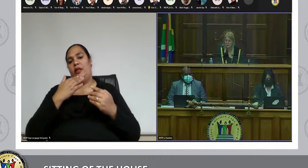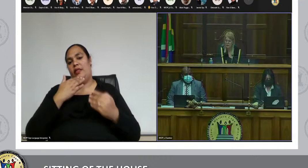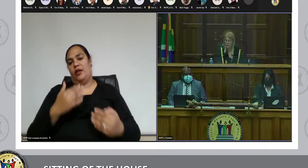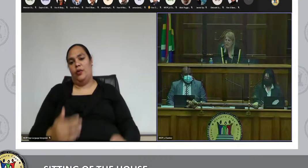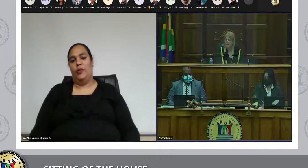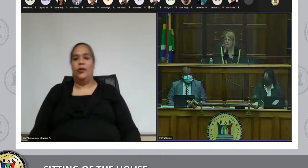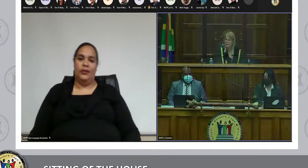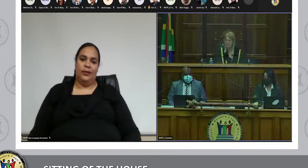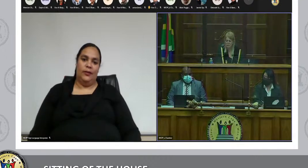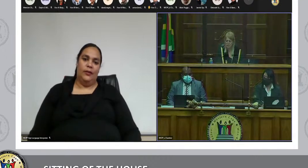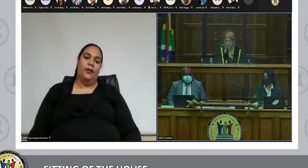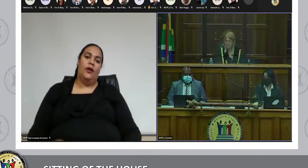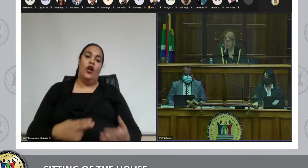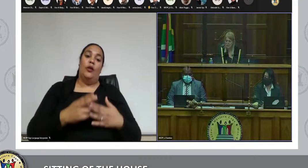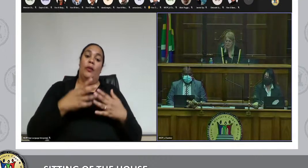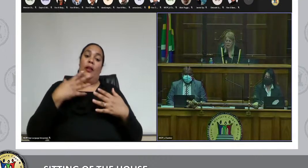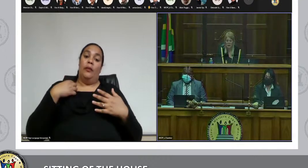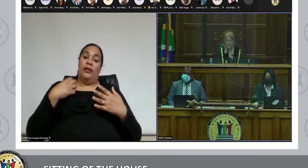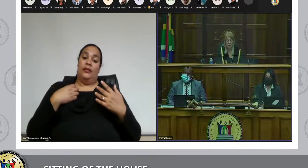you. Honourable Minister.